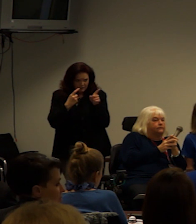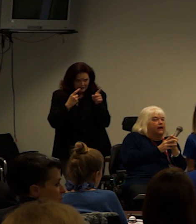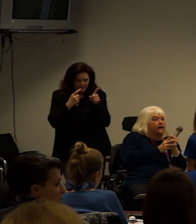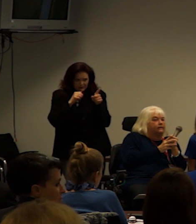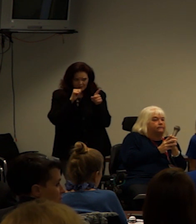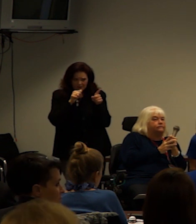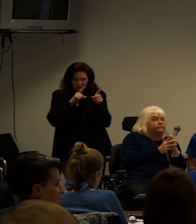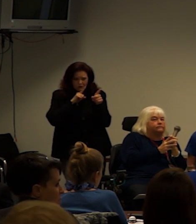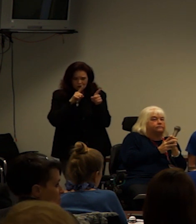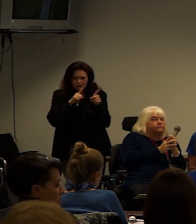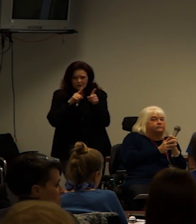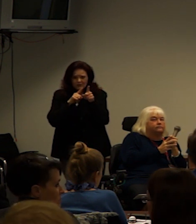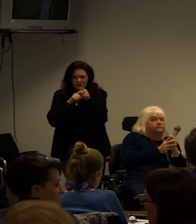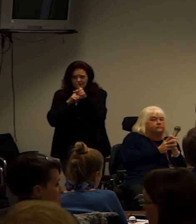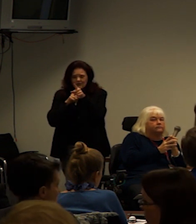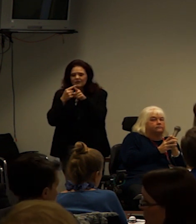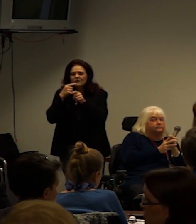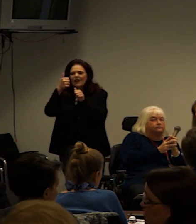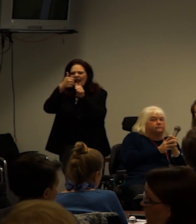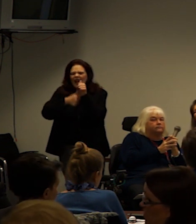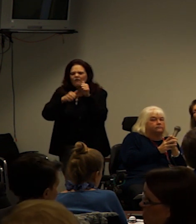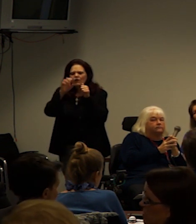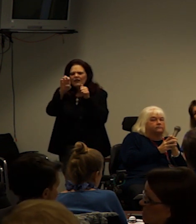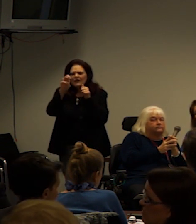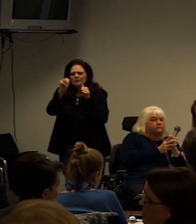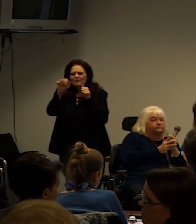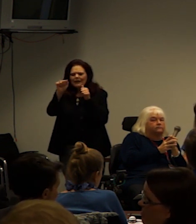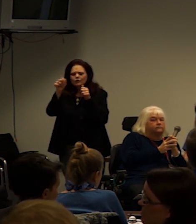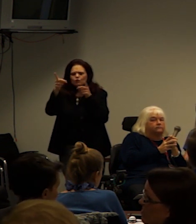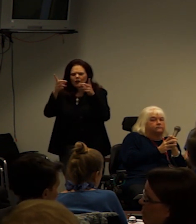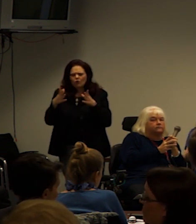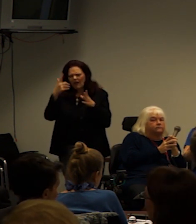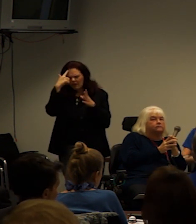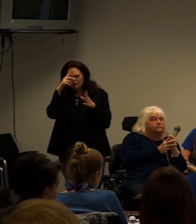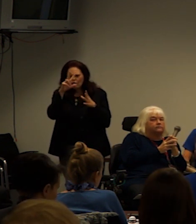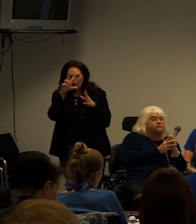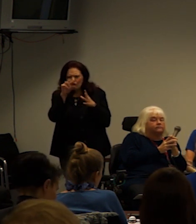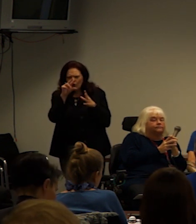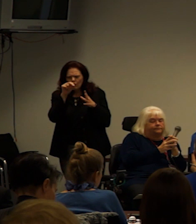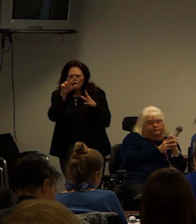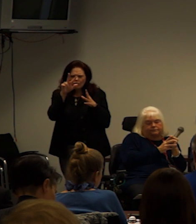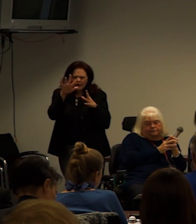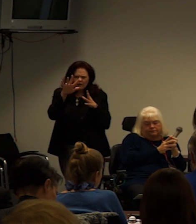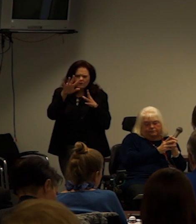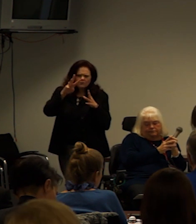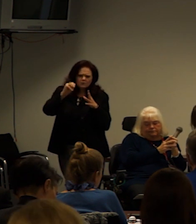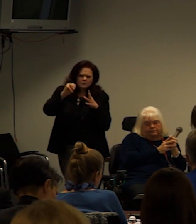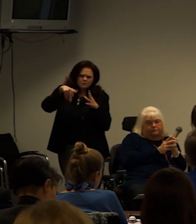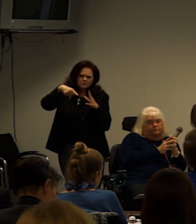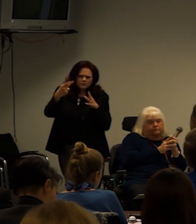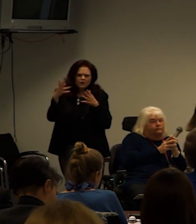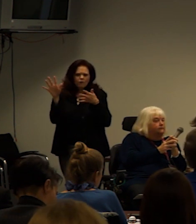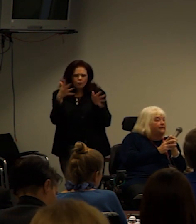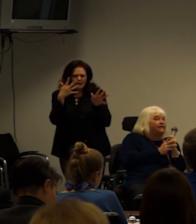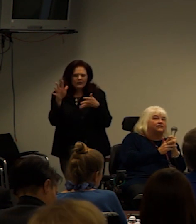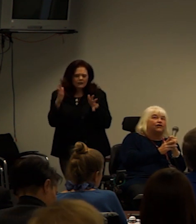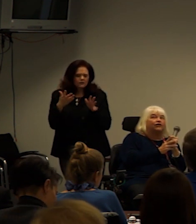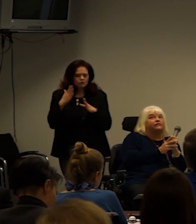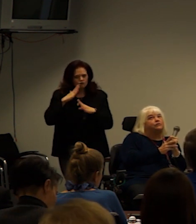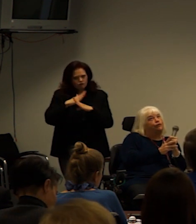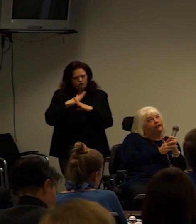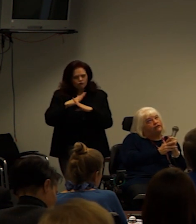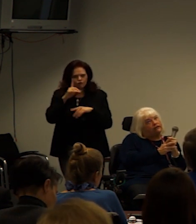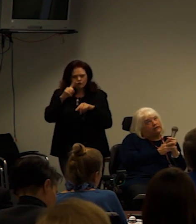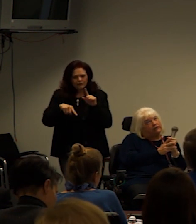Carlos? Okay. Every year, sure. Oh. Yeah. Okay. Okay. All right. All right. Then they